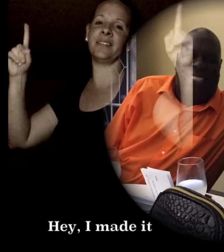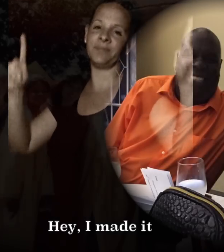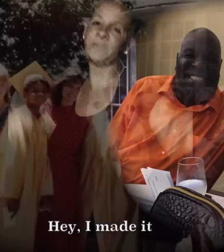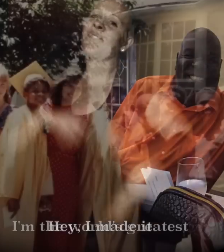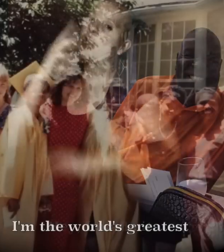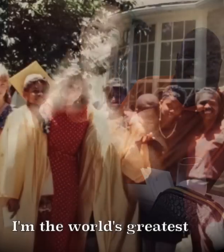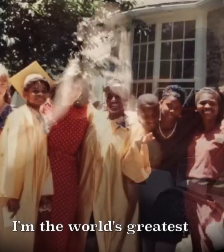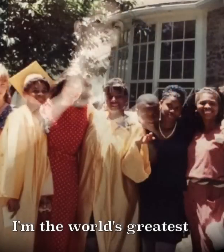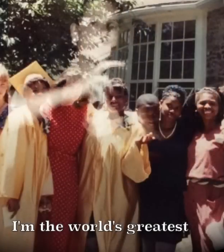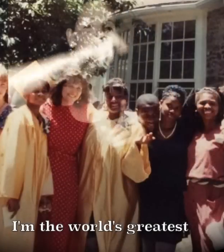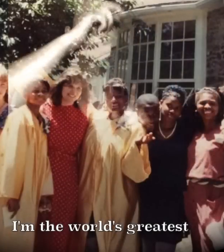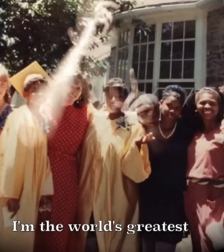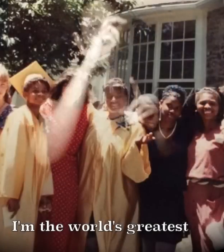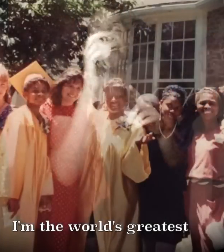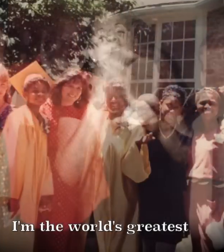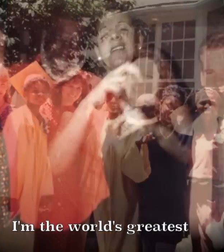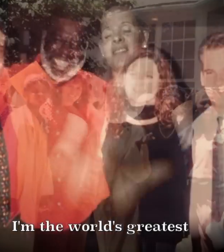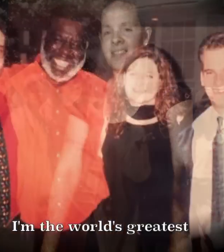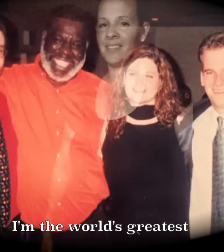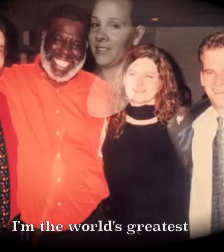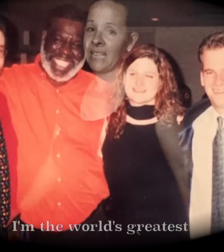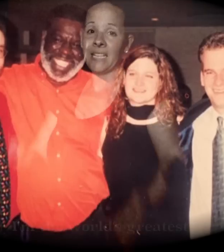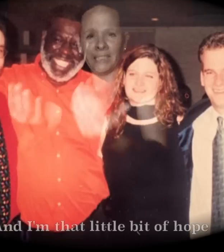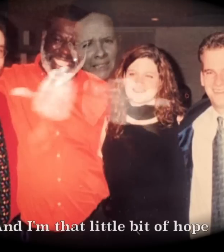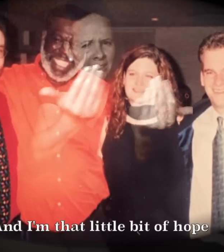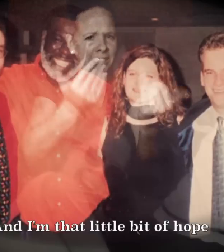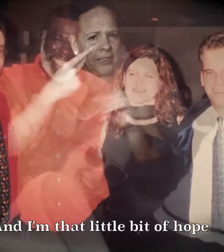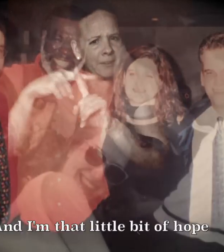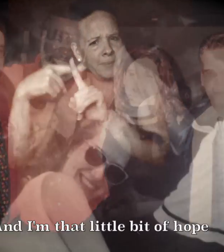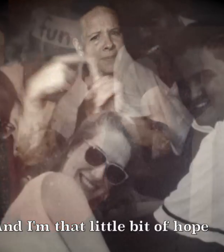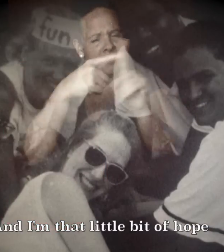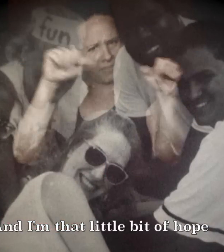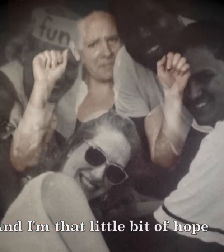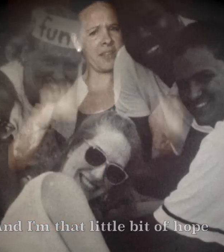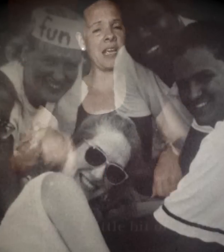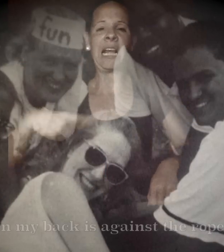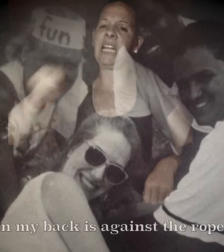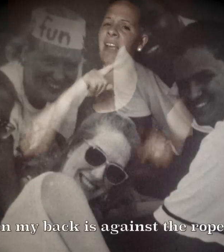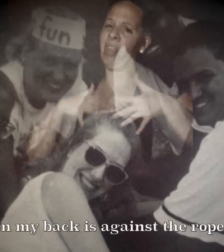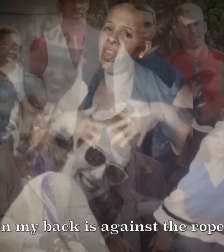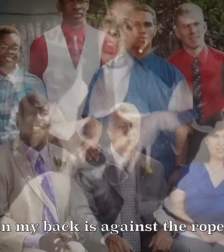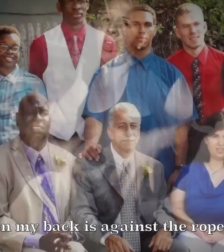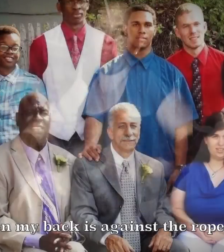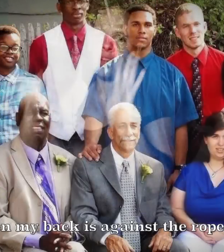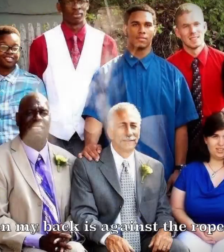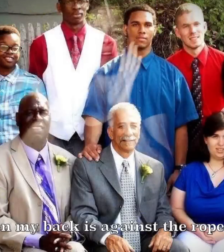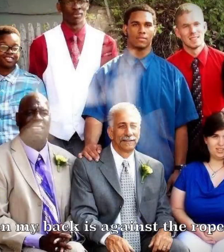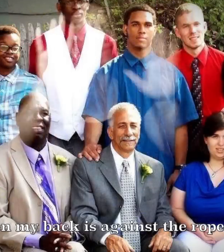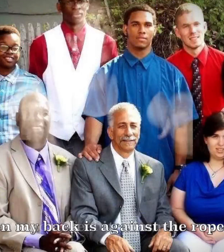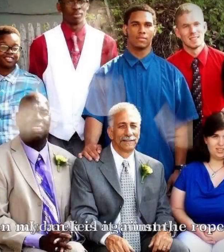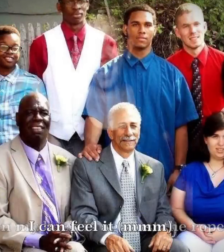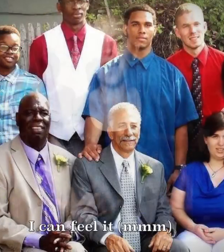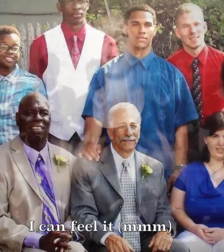I made it. I'm the world's greatest. Oh, I'm that little bit. I'm that little bit. Oh, oh yeah. In